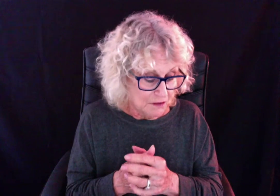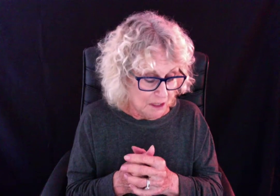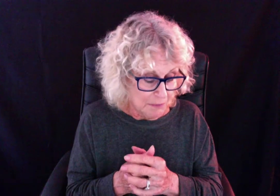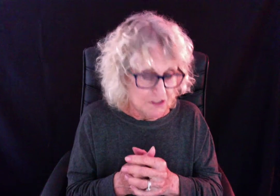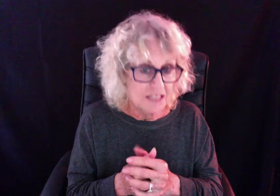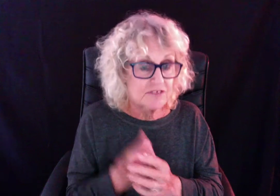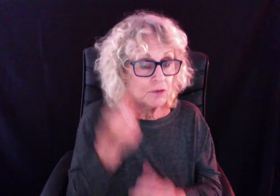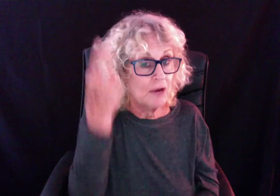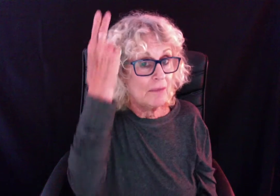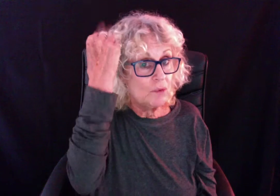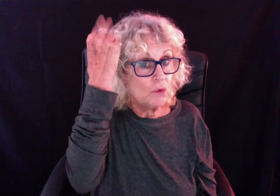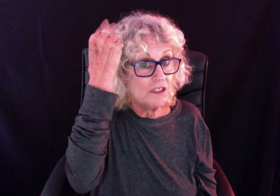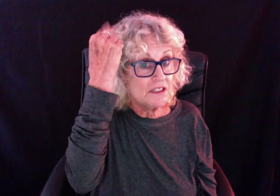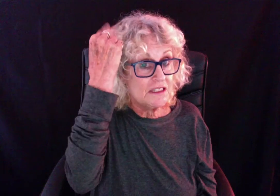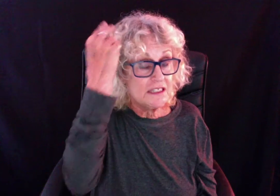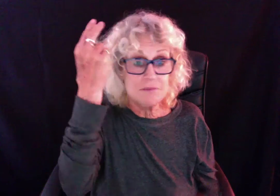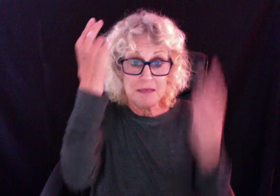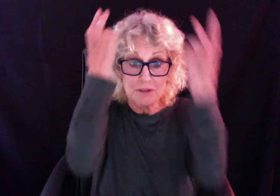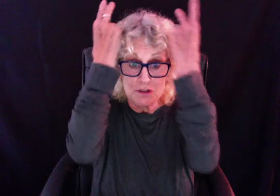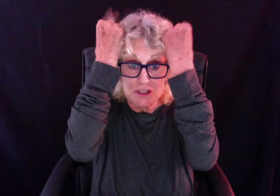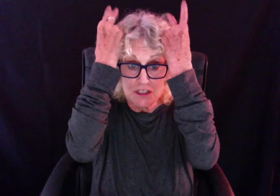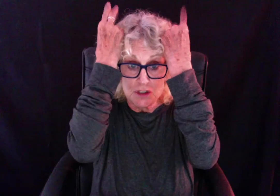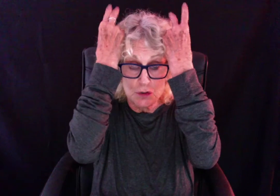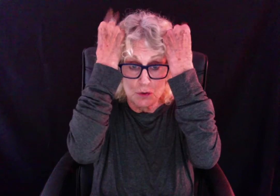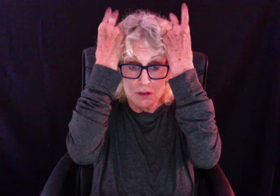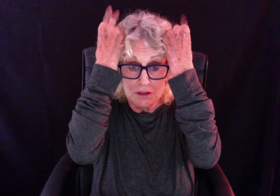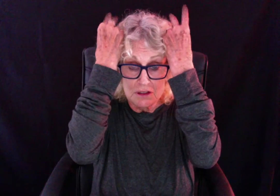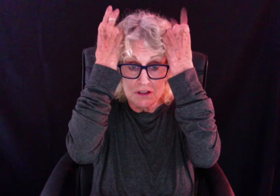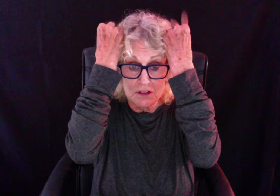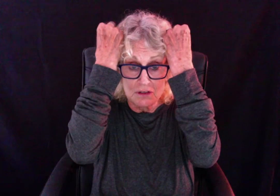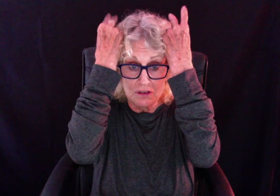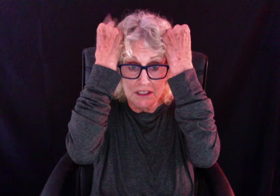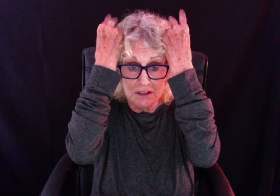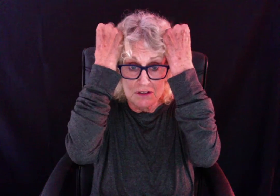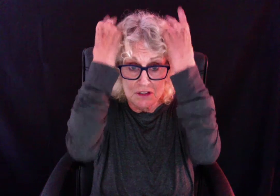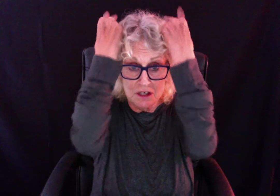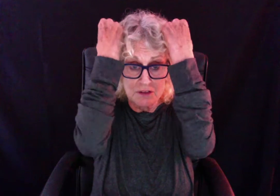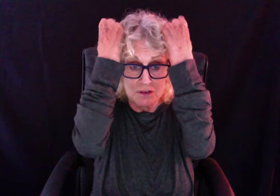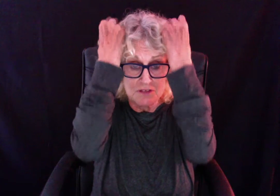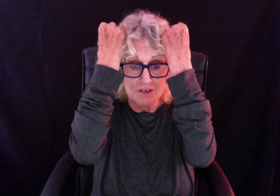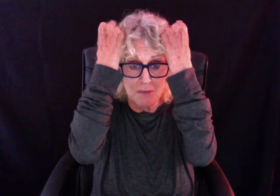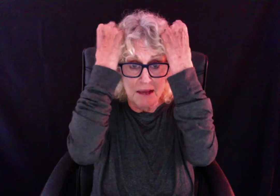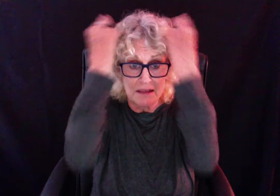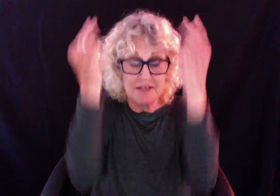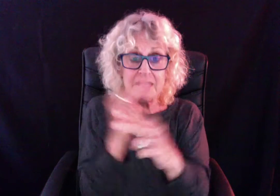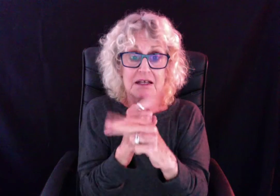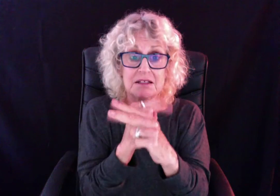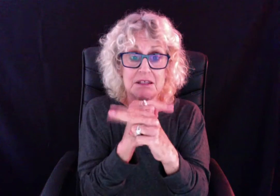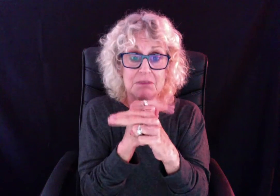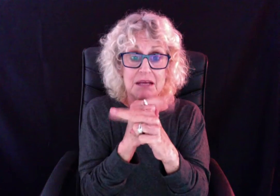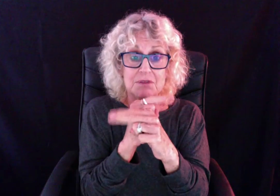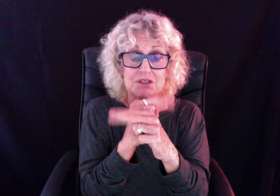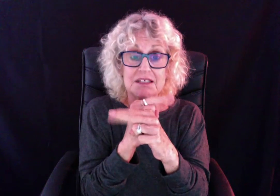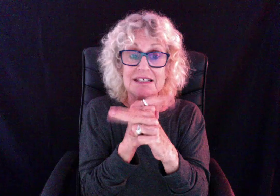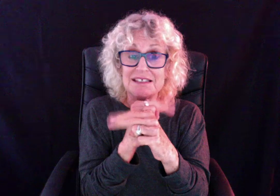are a couple signs for rabbit. One is this. Maybe you'll see two. You see their little ears. You know how their ears flop back like that? Sometimes you'll see this